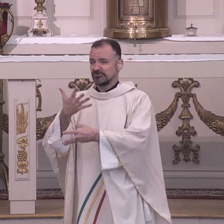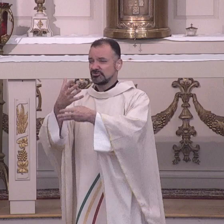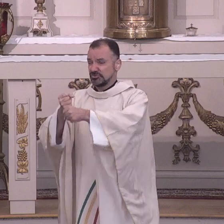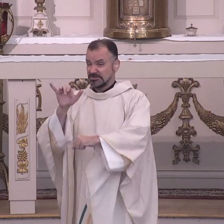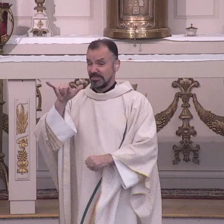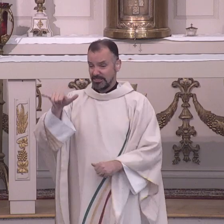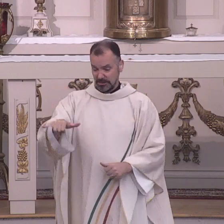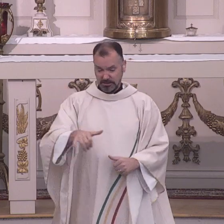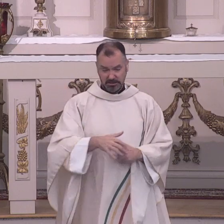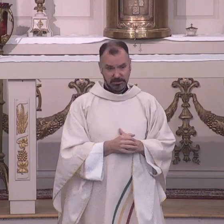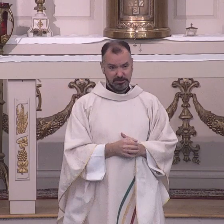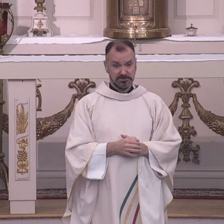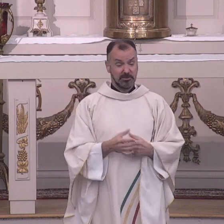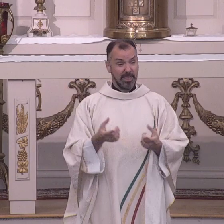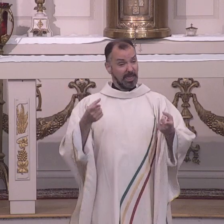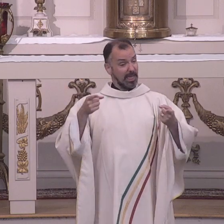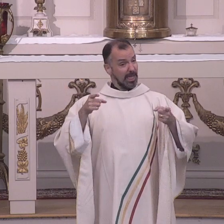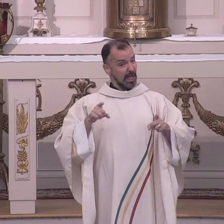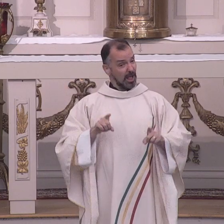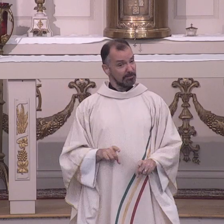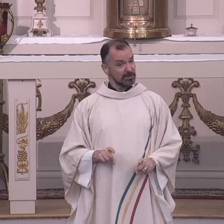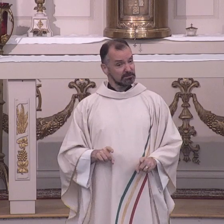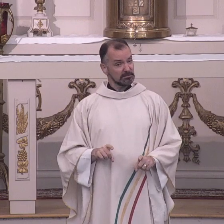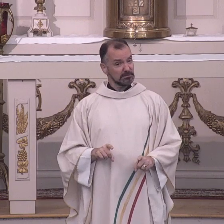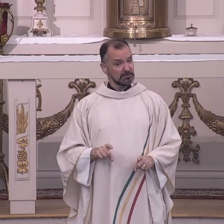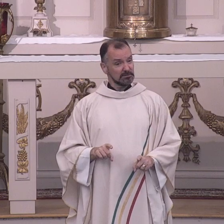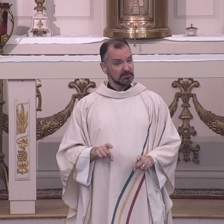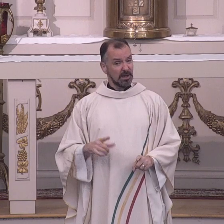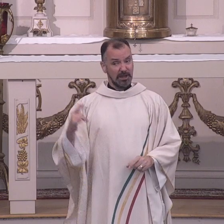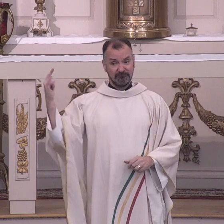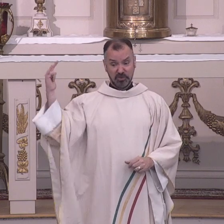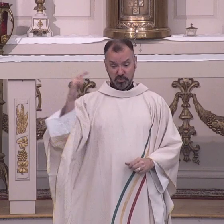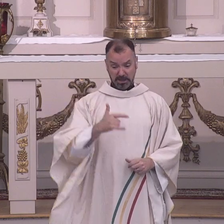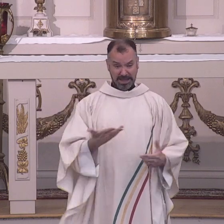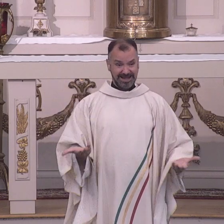God will continue to work as we trust in him.